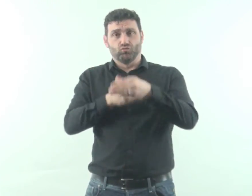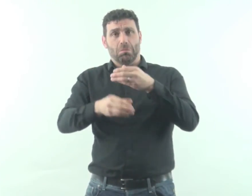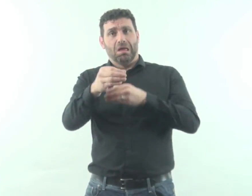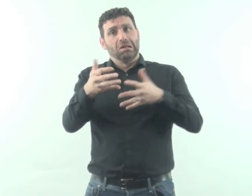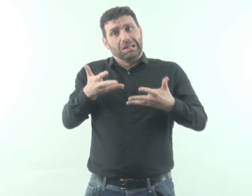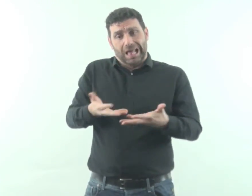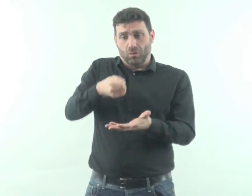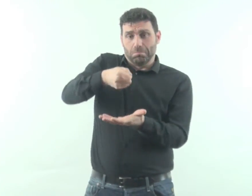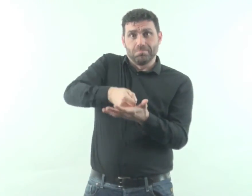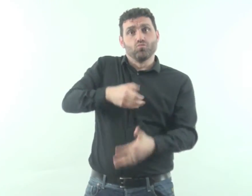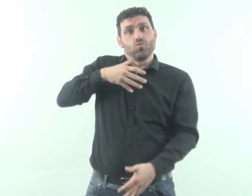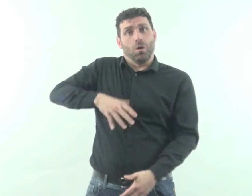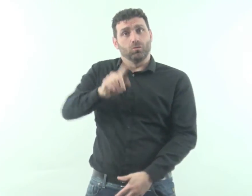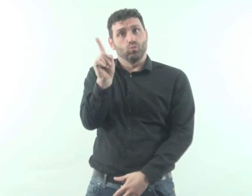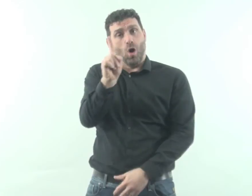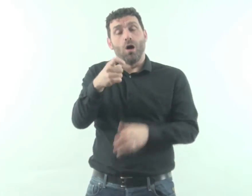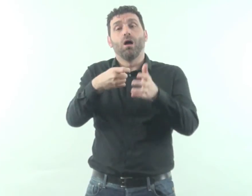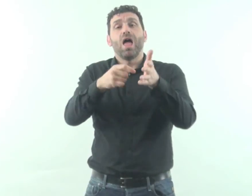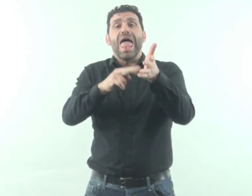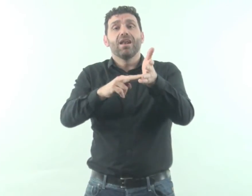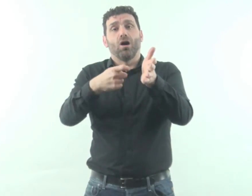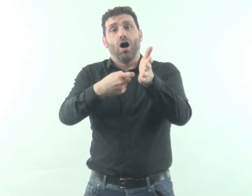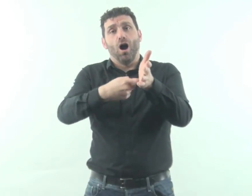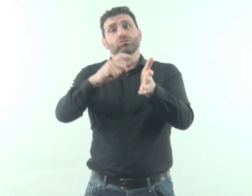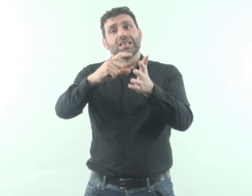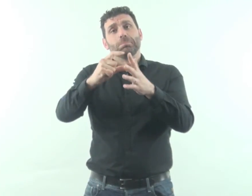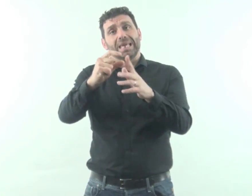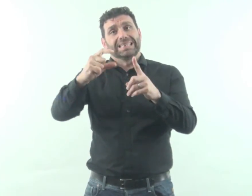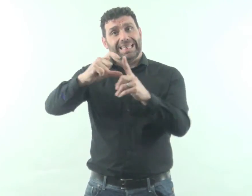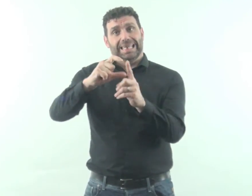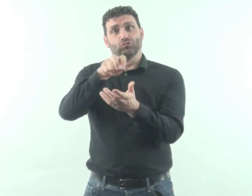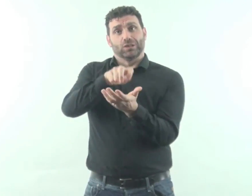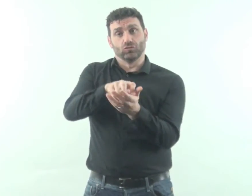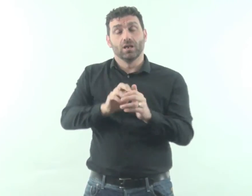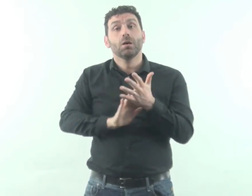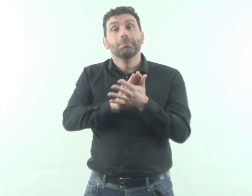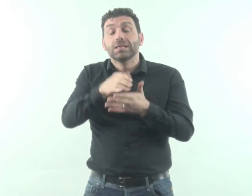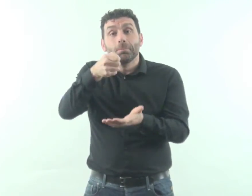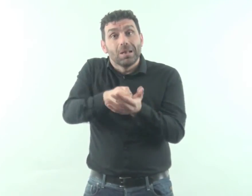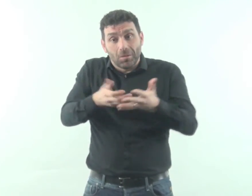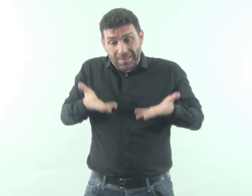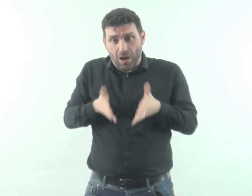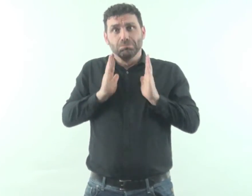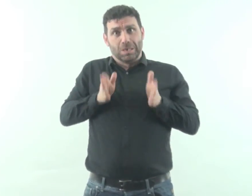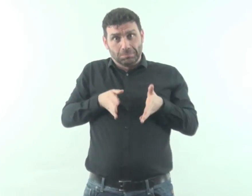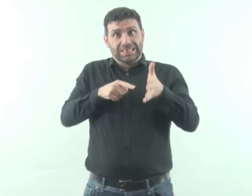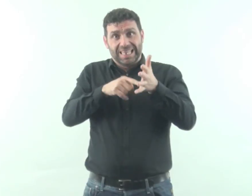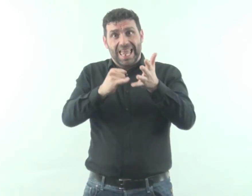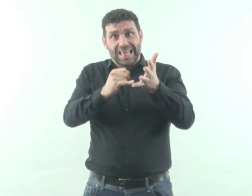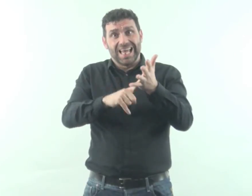have been removed from that now and replaced with a minimum requirement of NRCPD registration, which automatically means